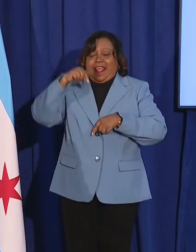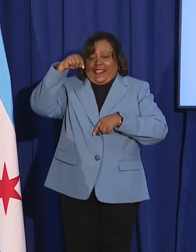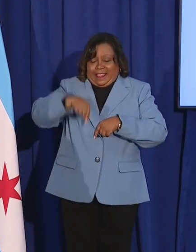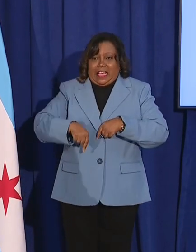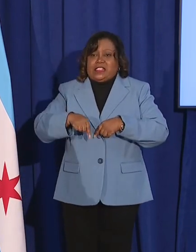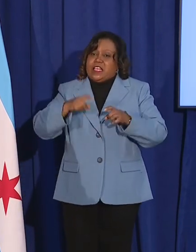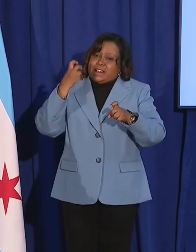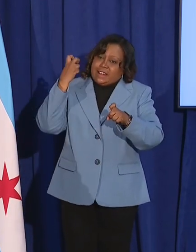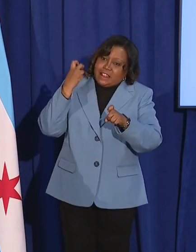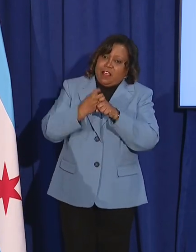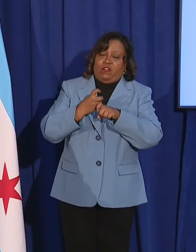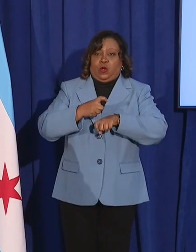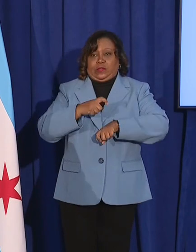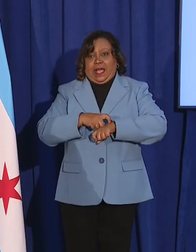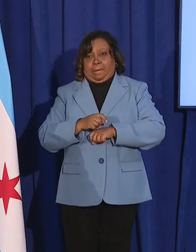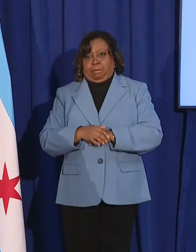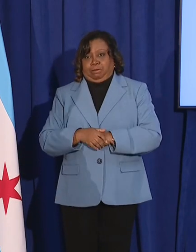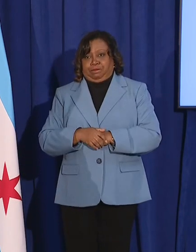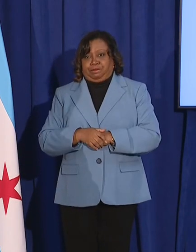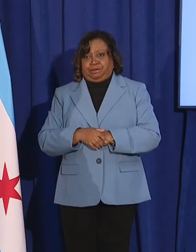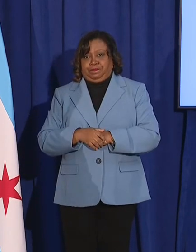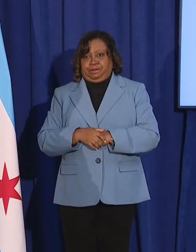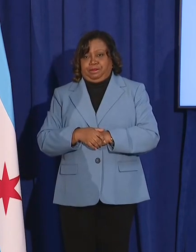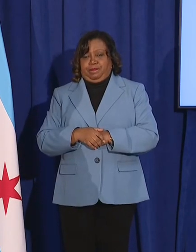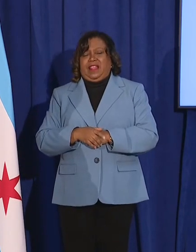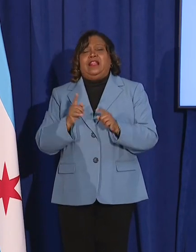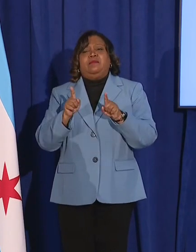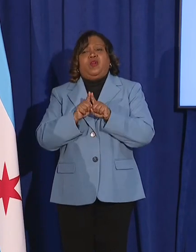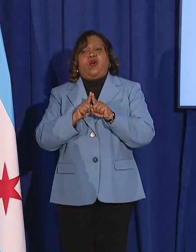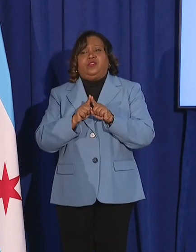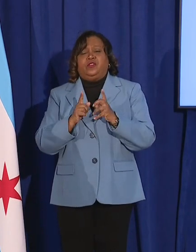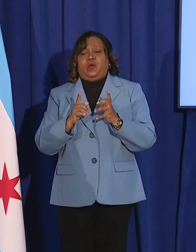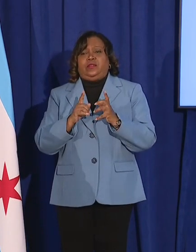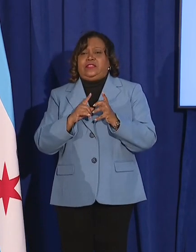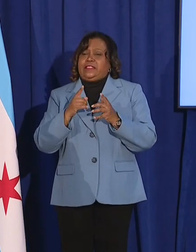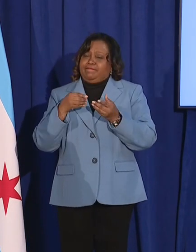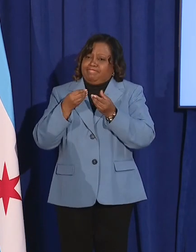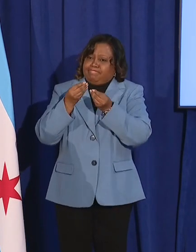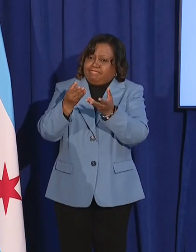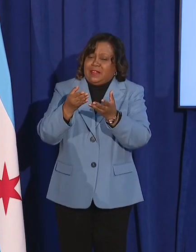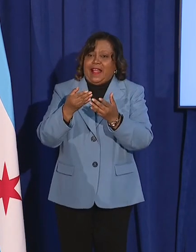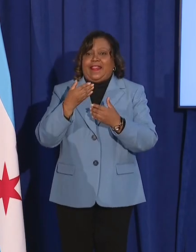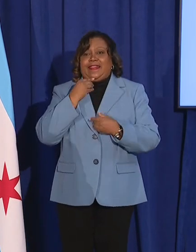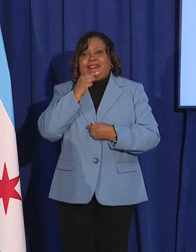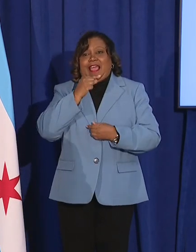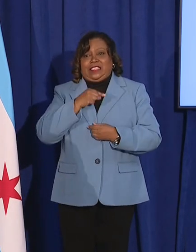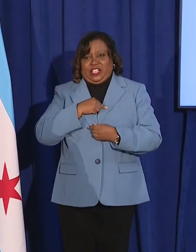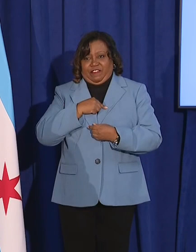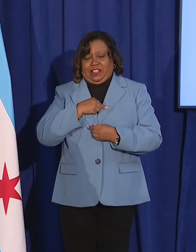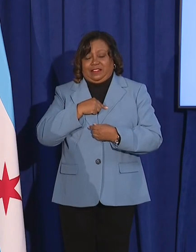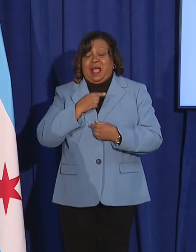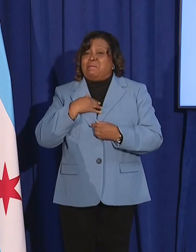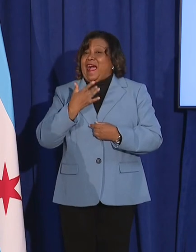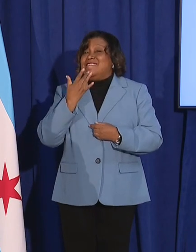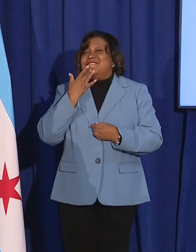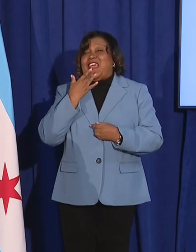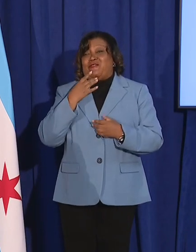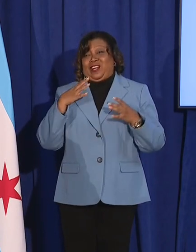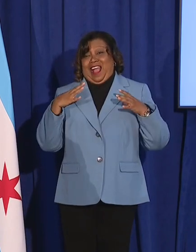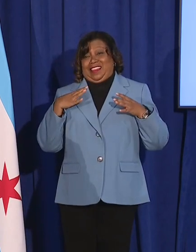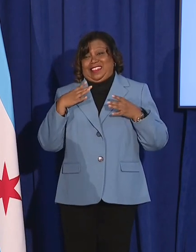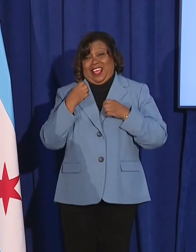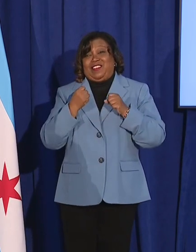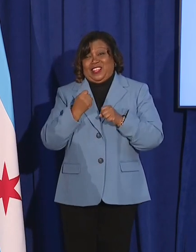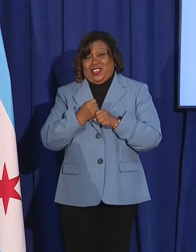this difficult time. Let me also just touch upon Thanksgiving, my favorite holiday